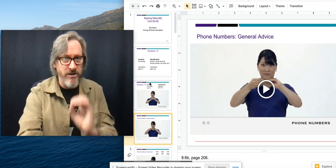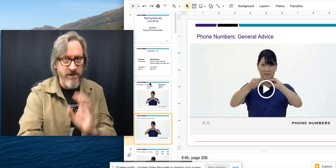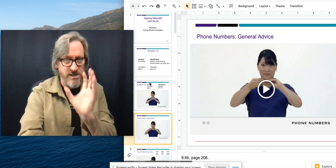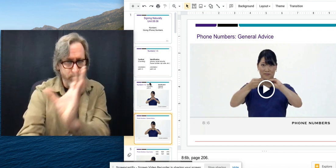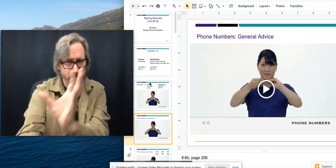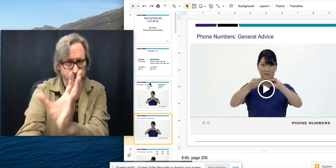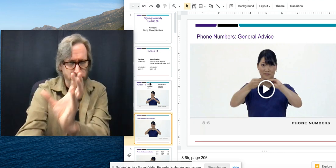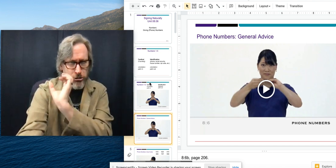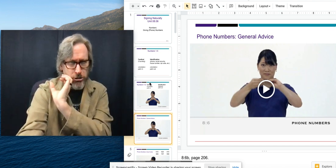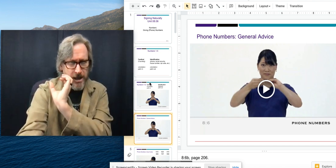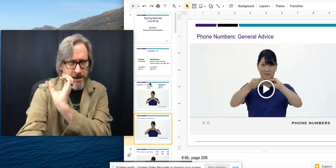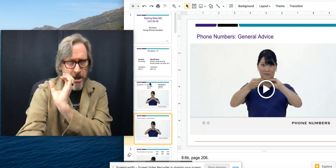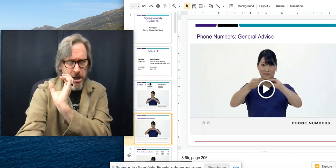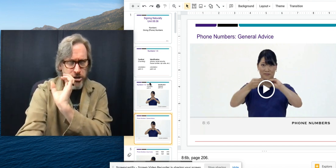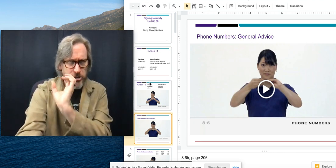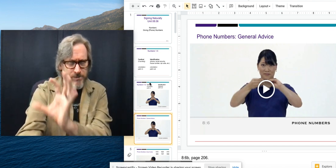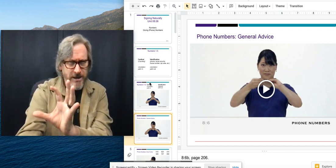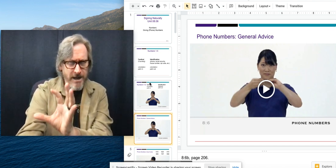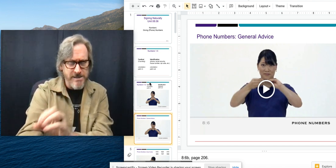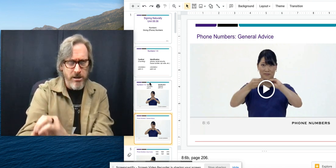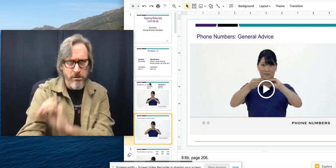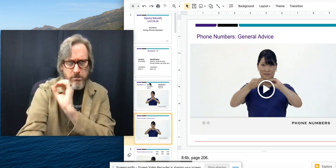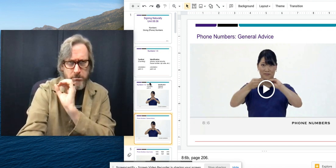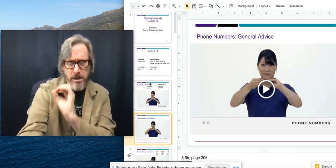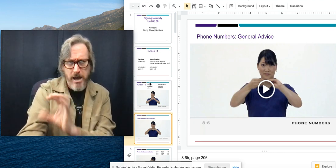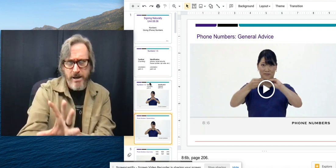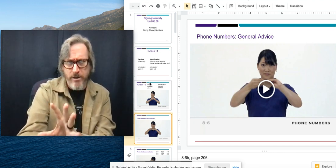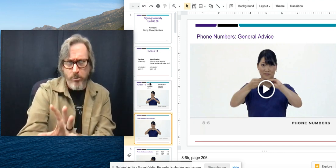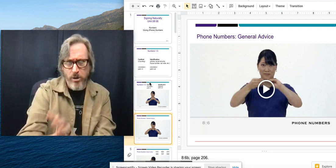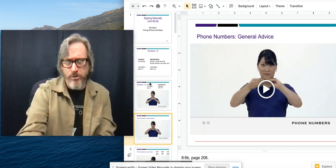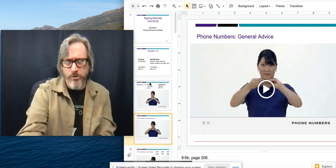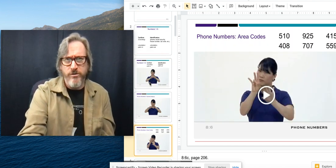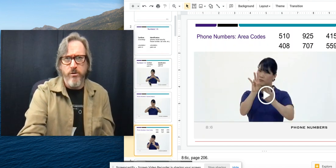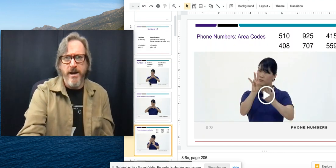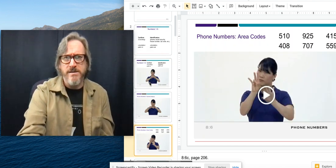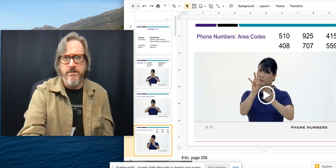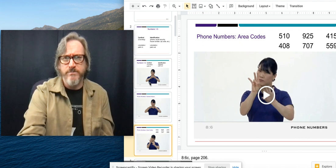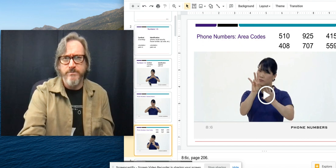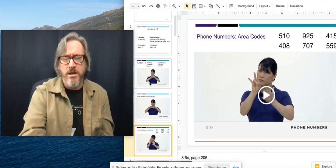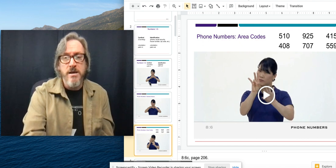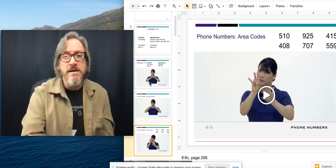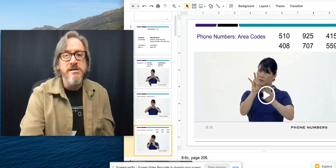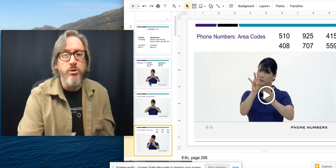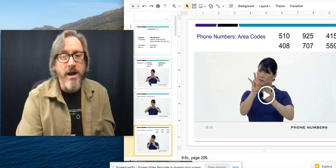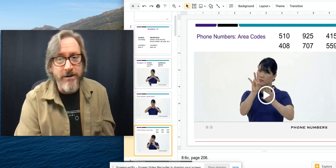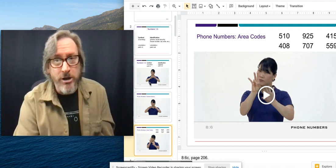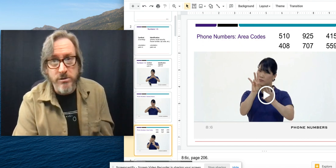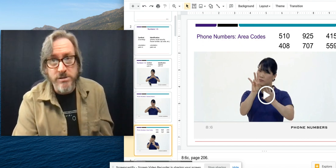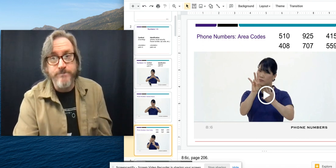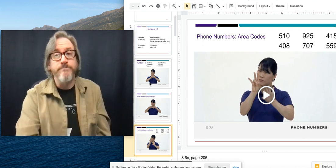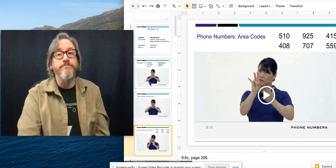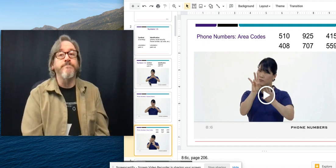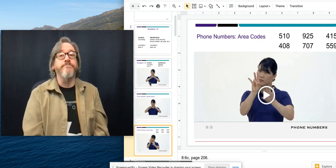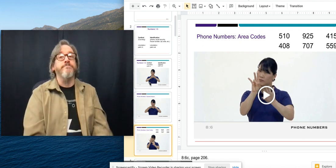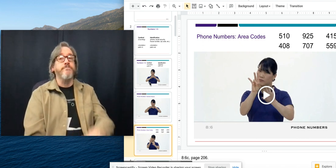about the advice. But watch her and she'll explain it in ASL and it will help you with your ASL. So area